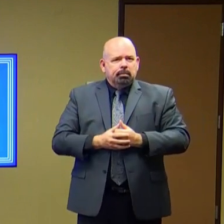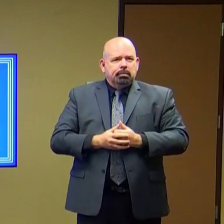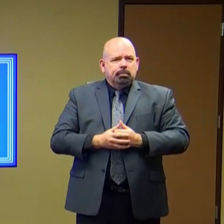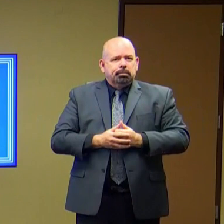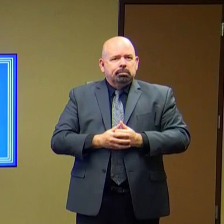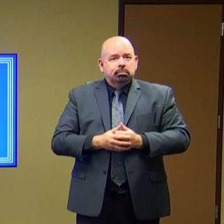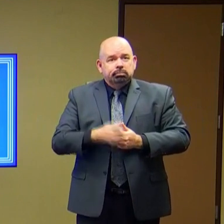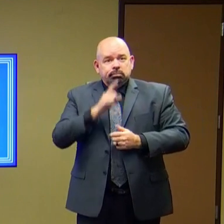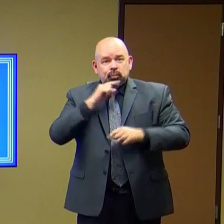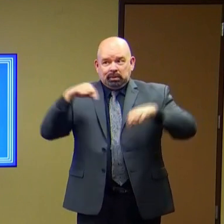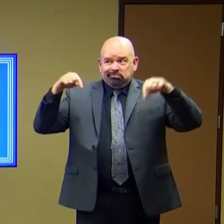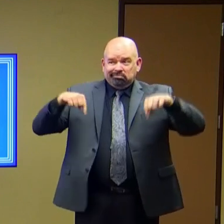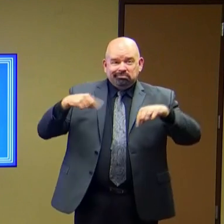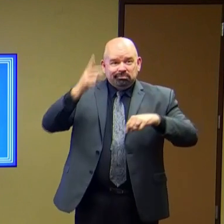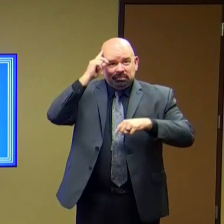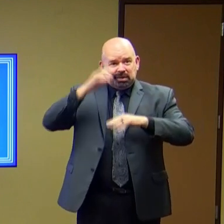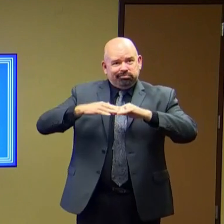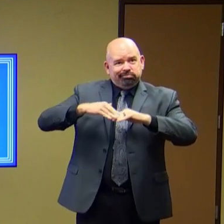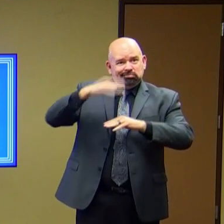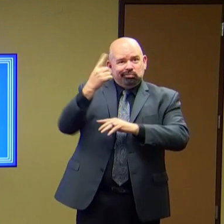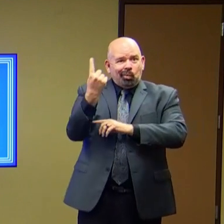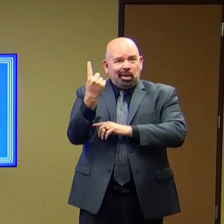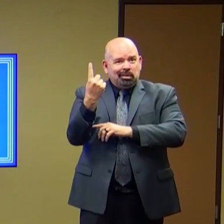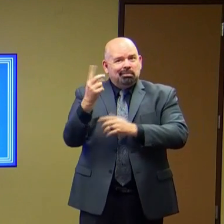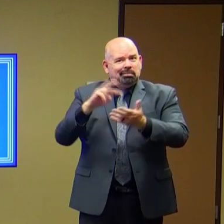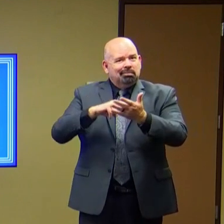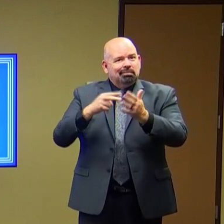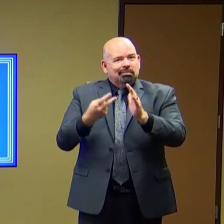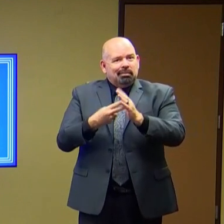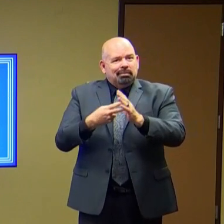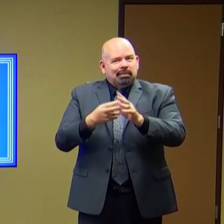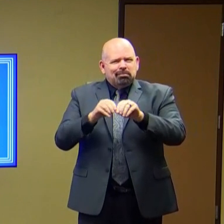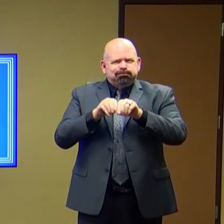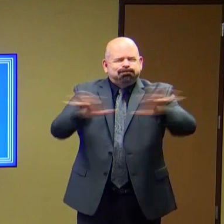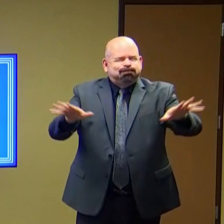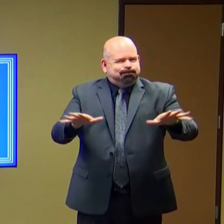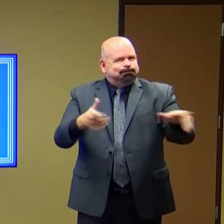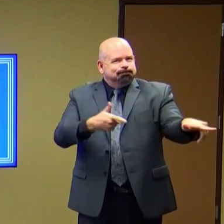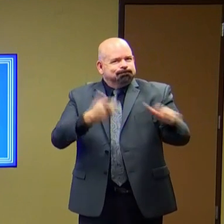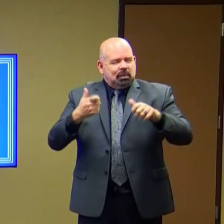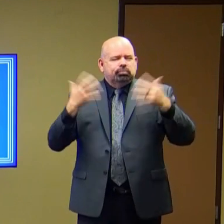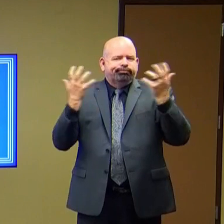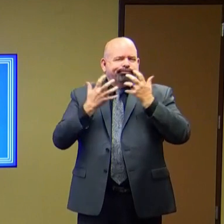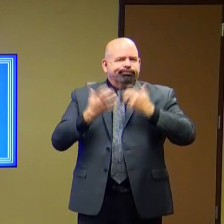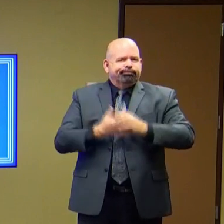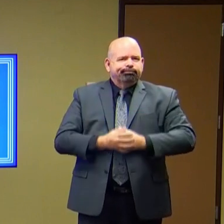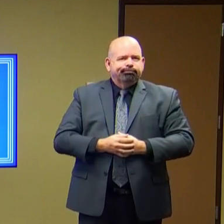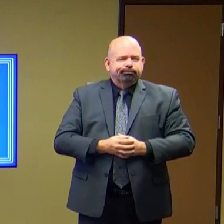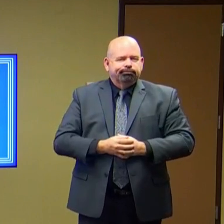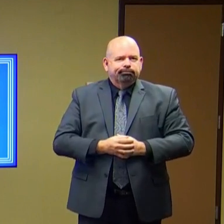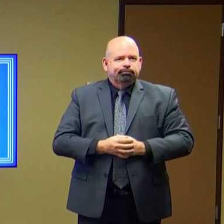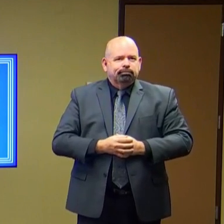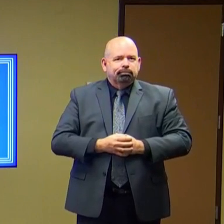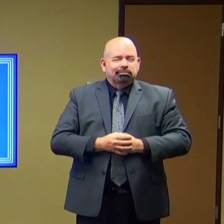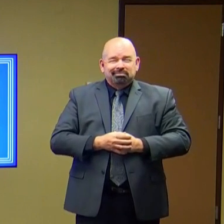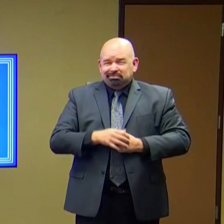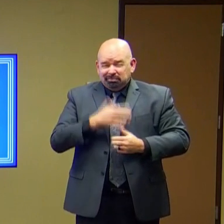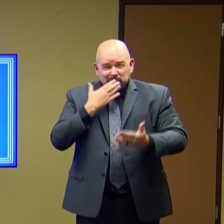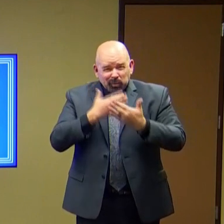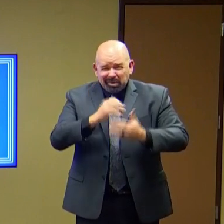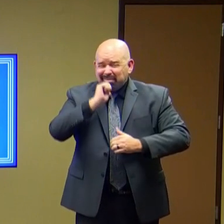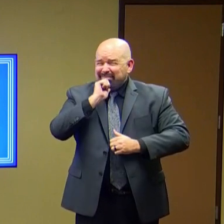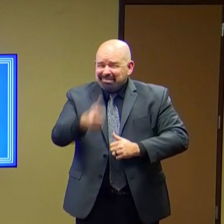it means more people are getting sick than are getting well. And so that is not good. Our